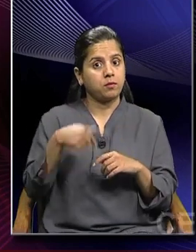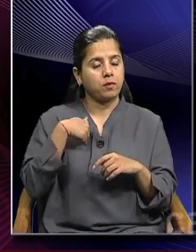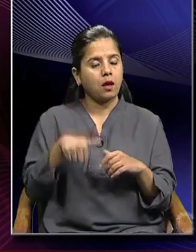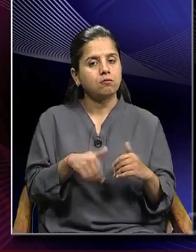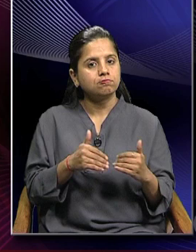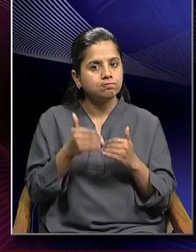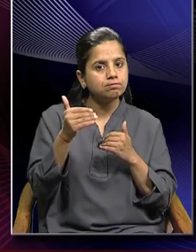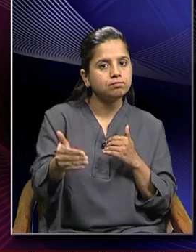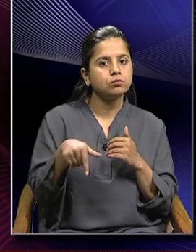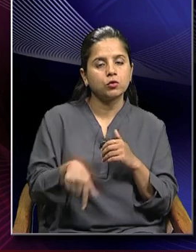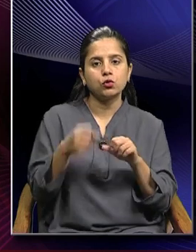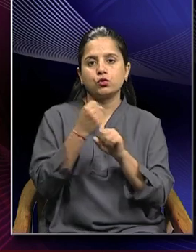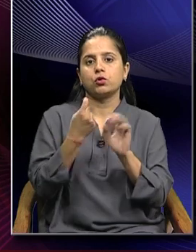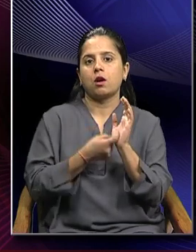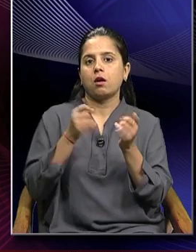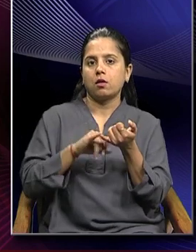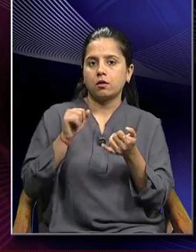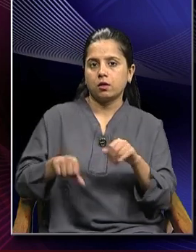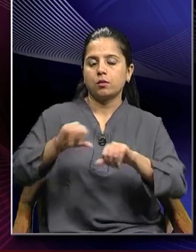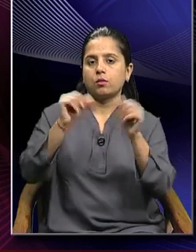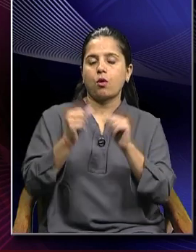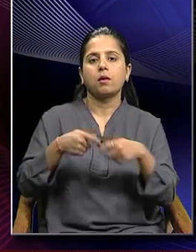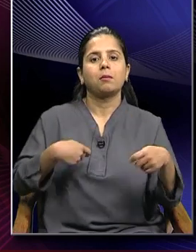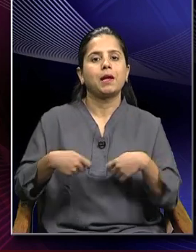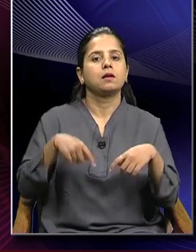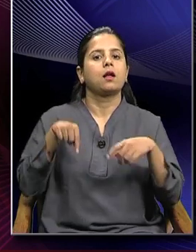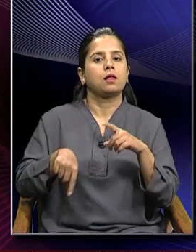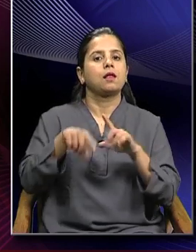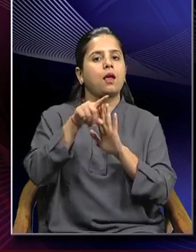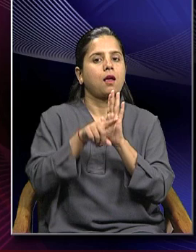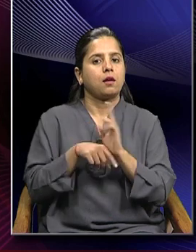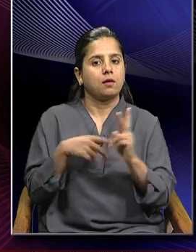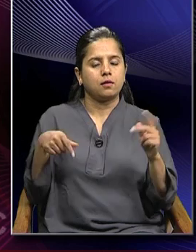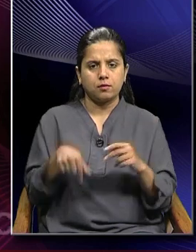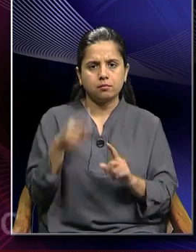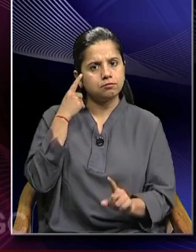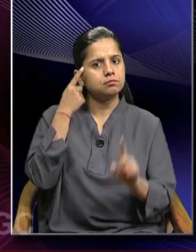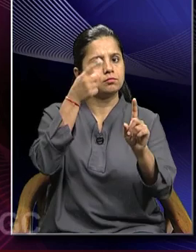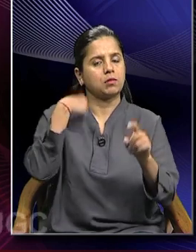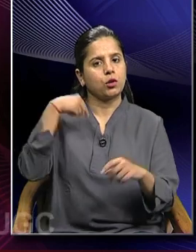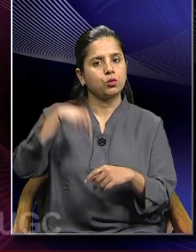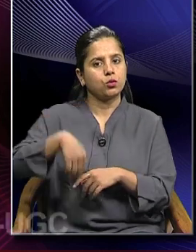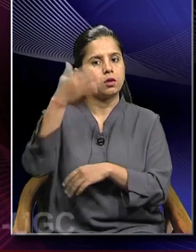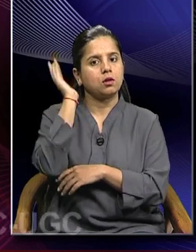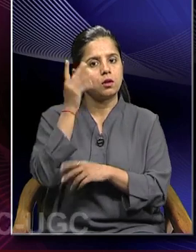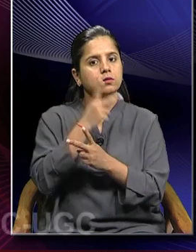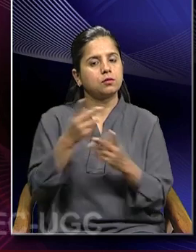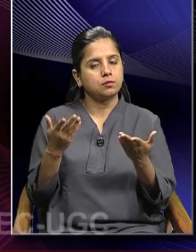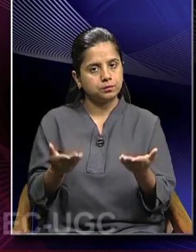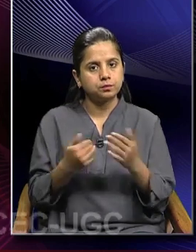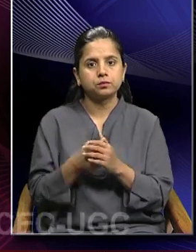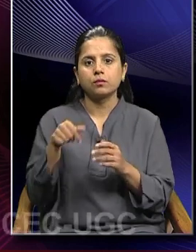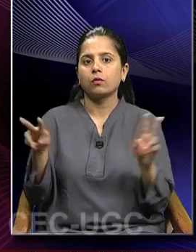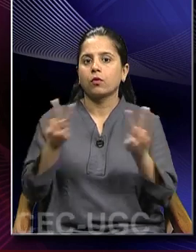move towards GRS model of business ethics. So, this is what is the agenda of my today's lecture of